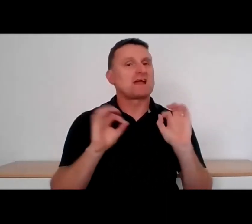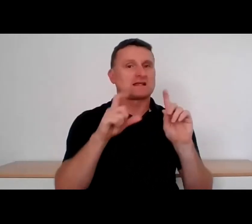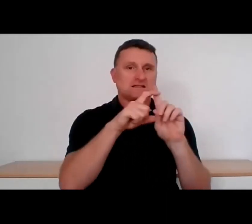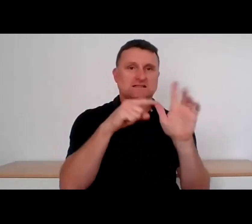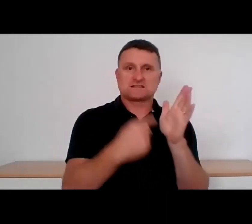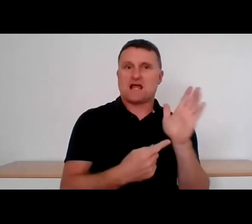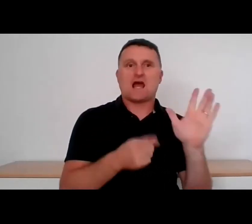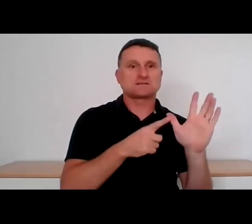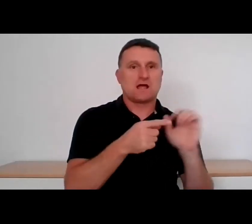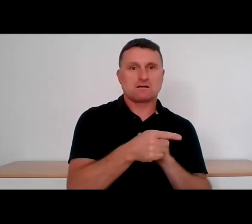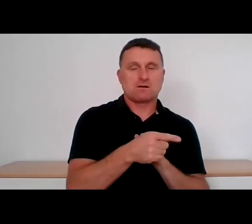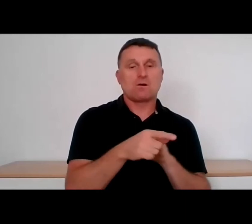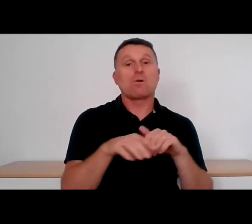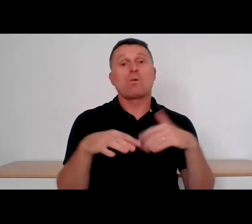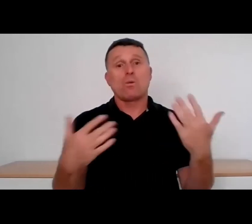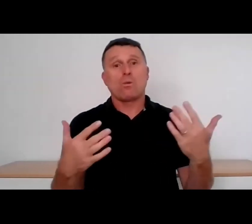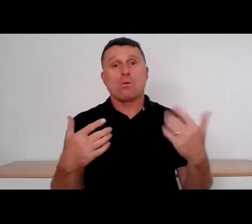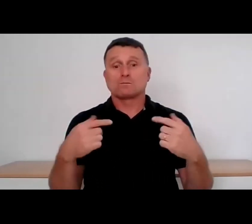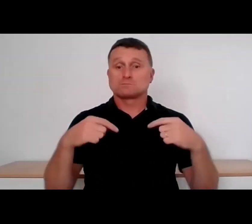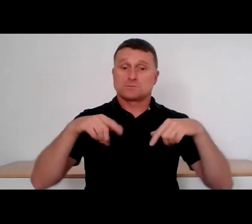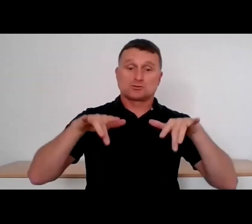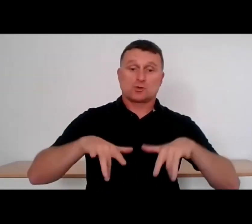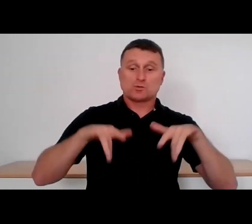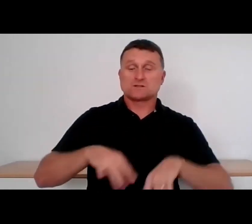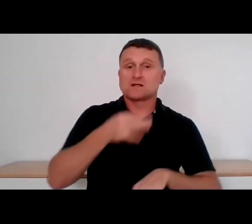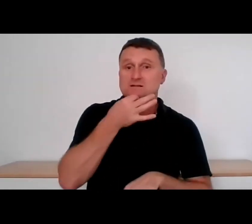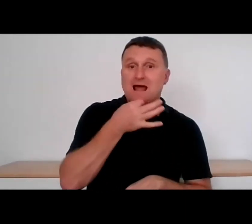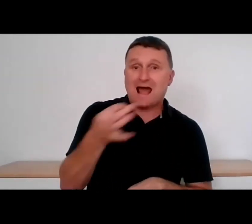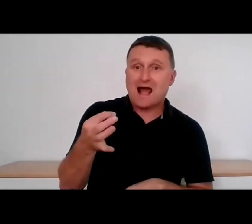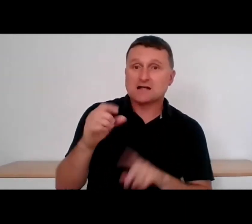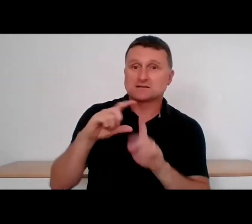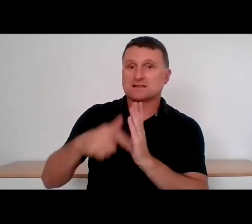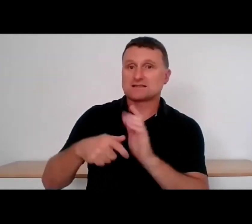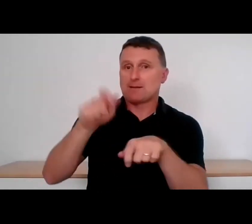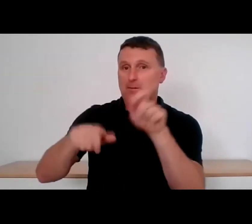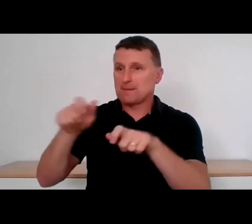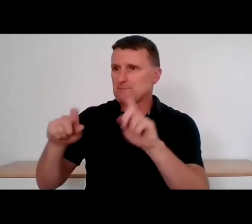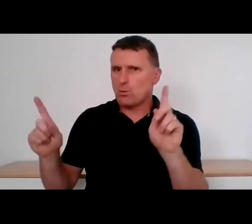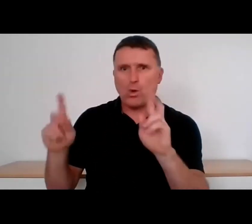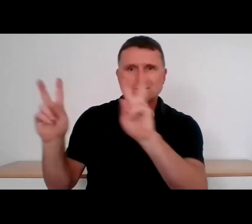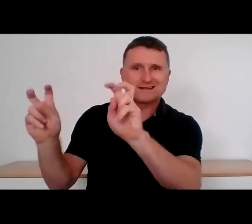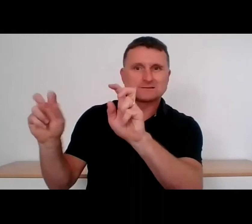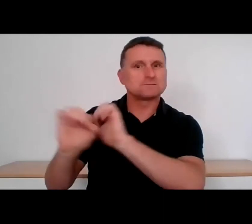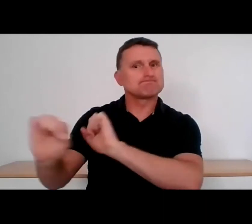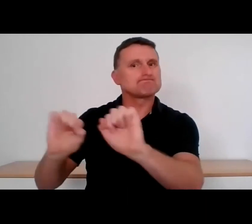disability sector what the problems are for disabled people vis-a-vis your venues or shows.